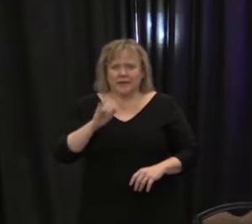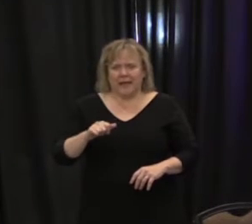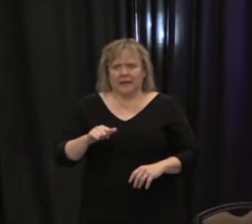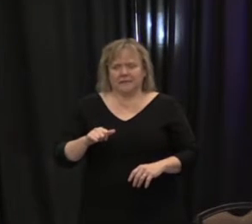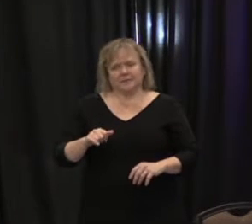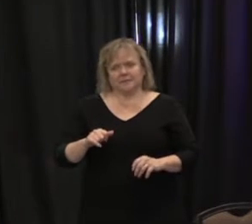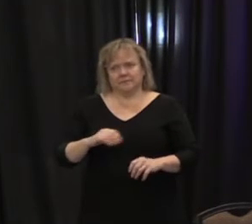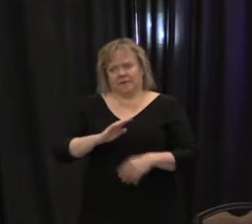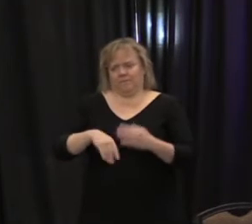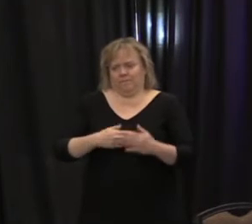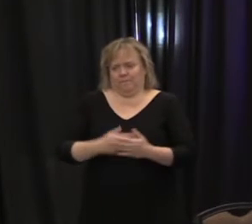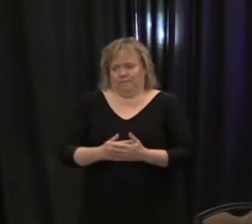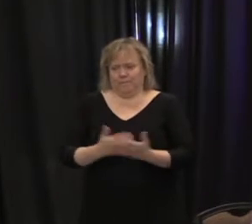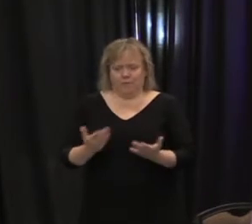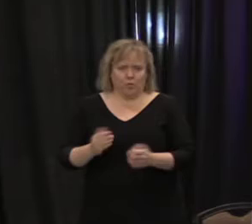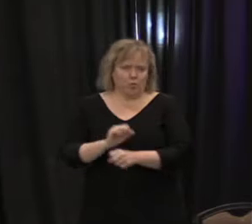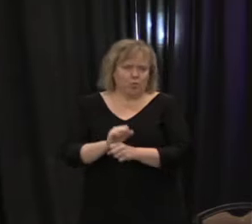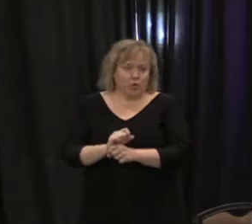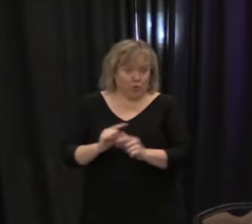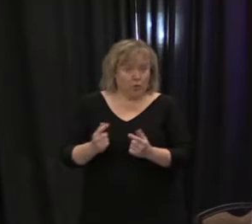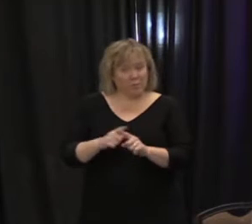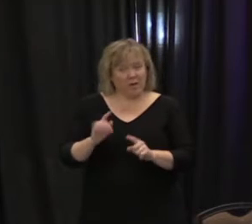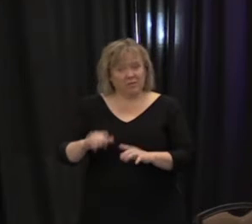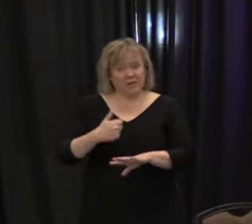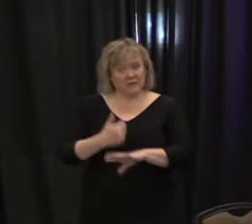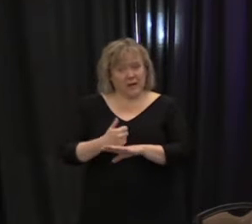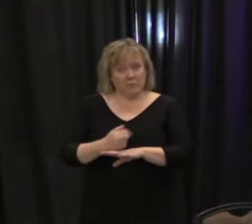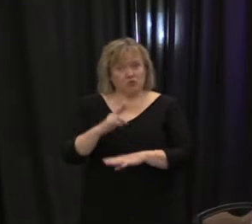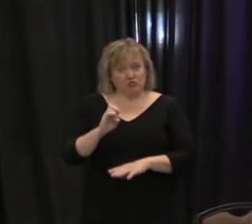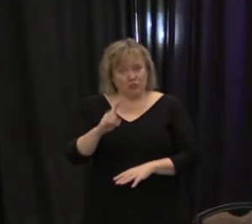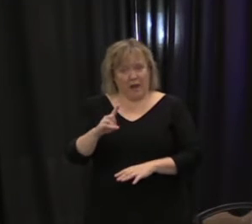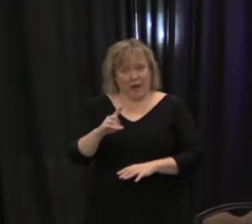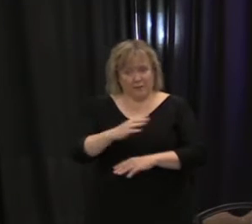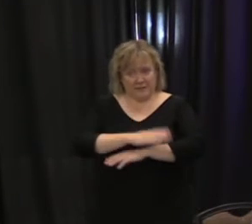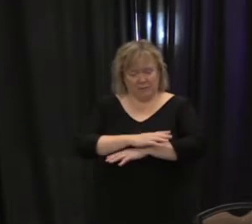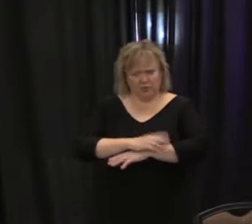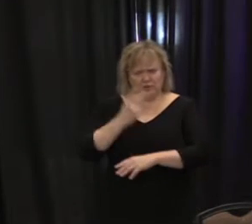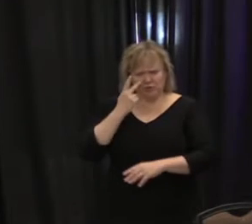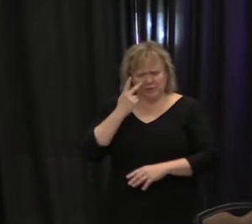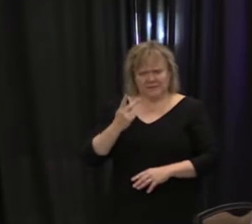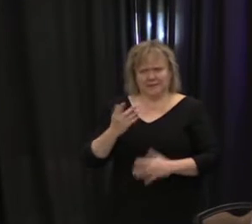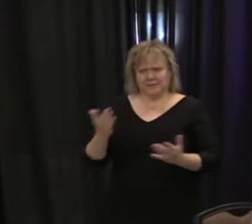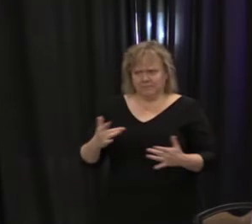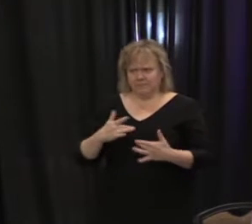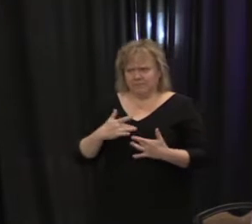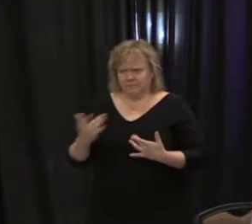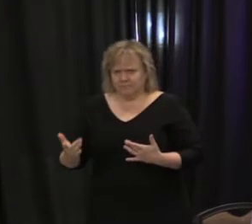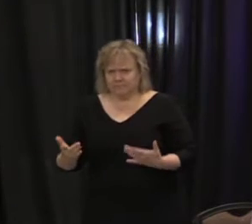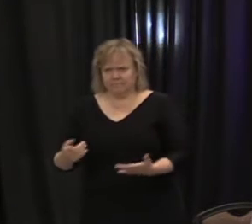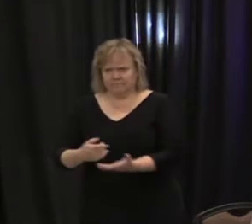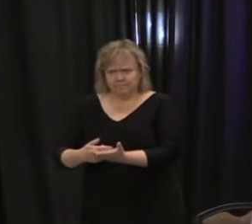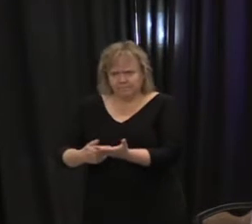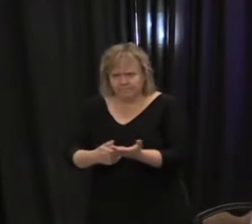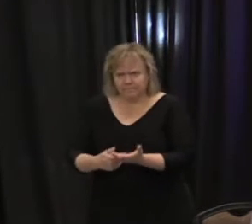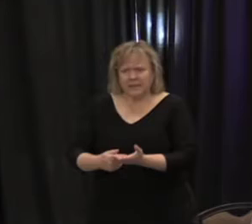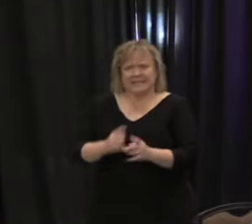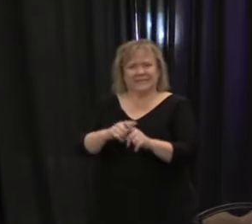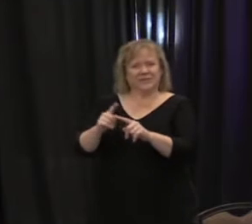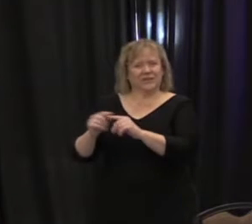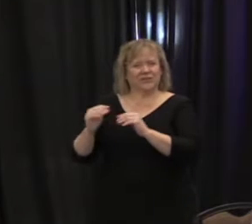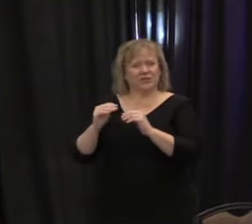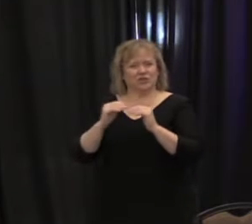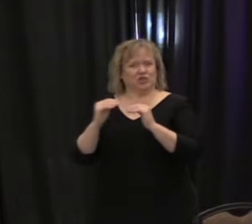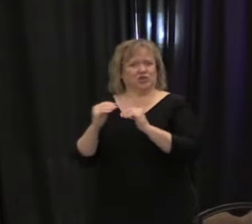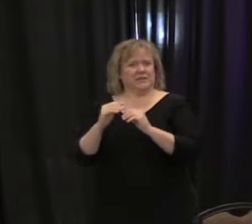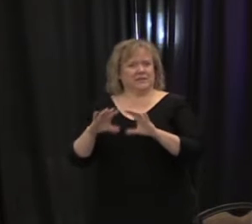consistent working group, but it is a roundtable that was started to really kind of see the cross-sections between both disability justice and reproductive justice movements,